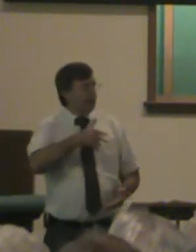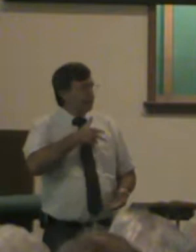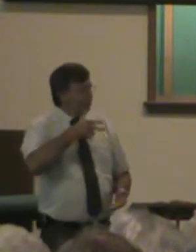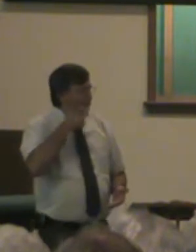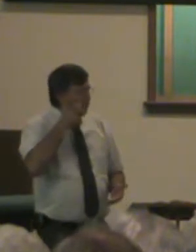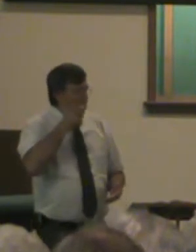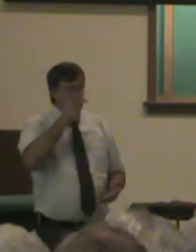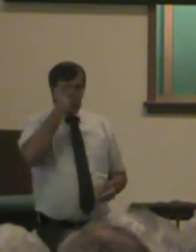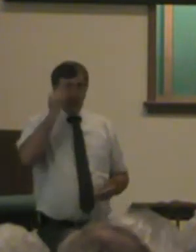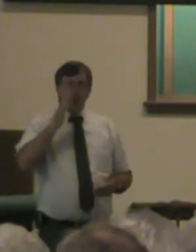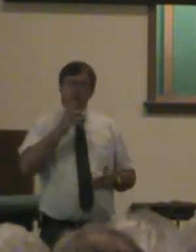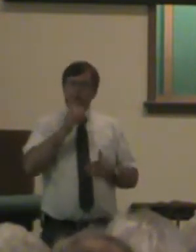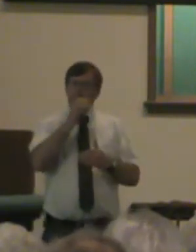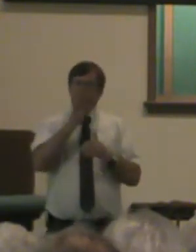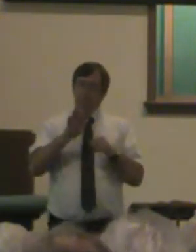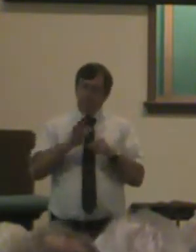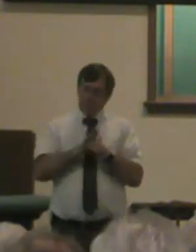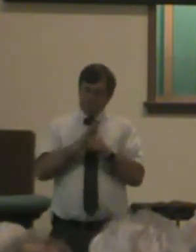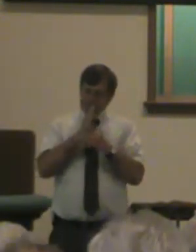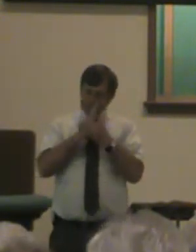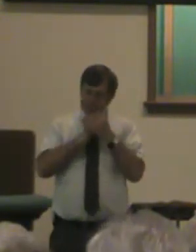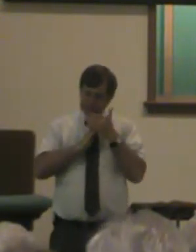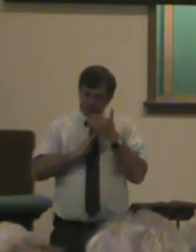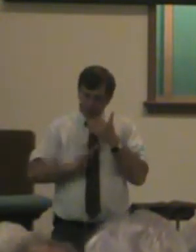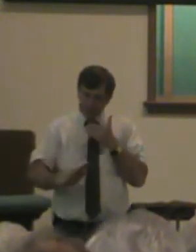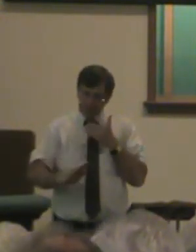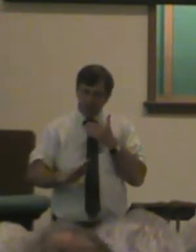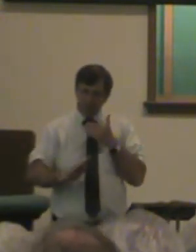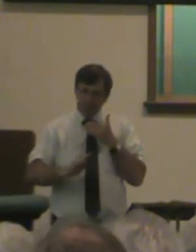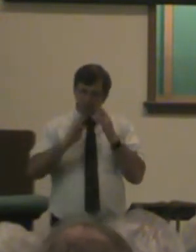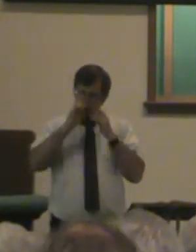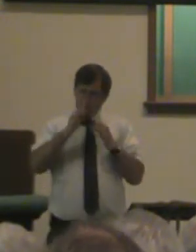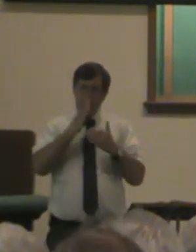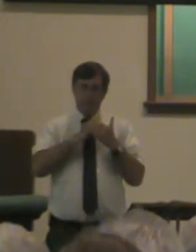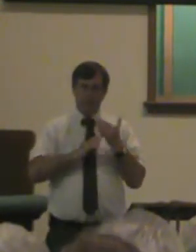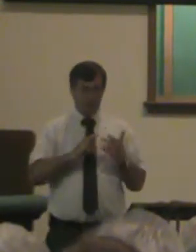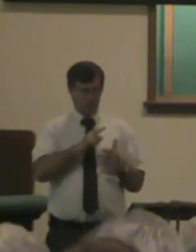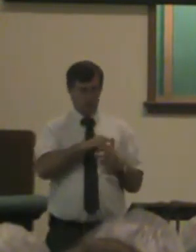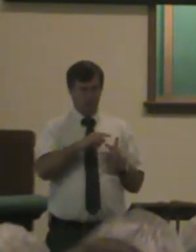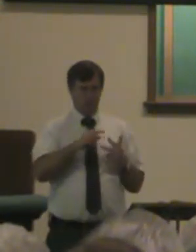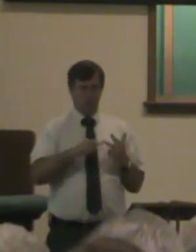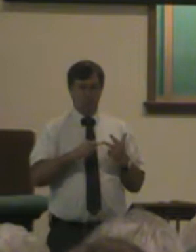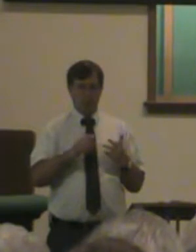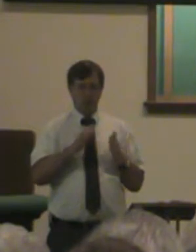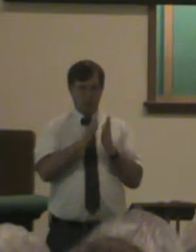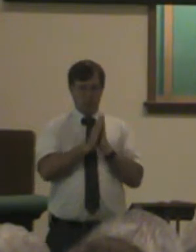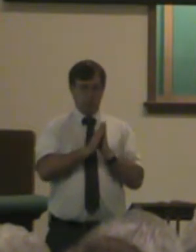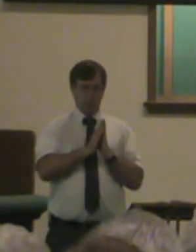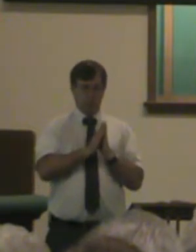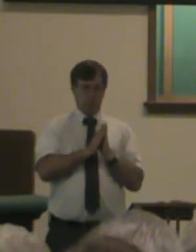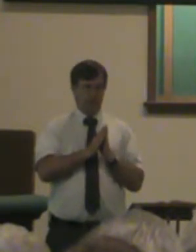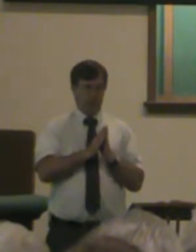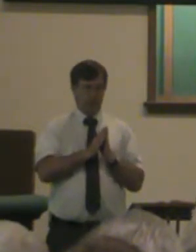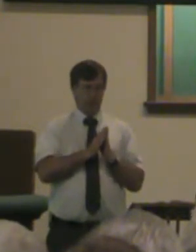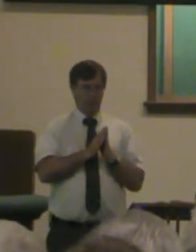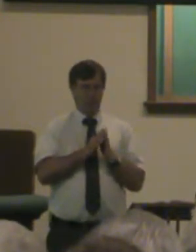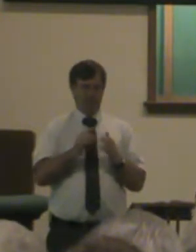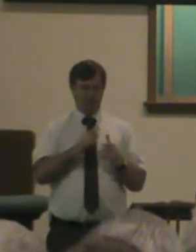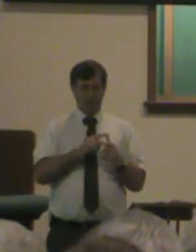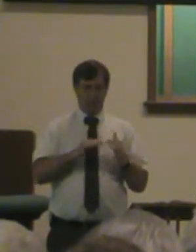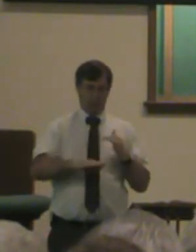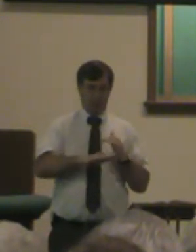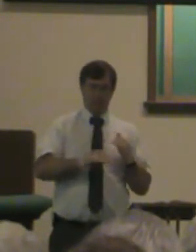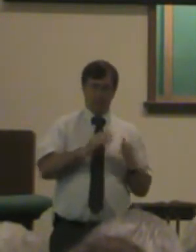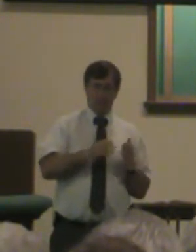submission. That's a rabbinic saying that says there are three kinds of prayers, each one more lofty than the last one. There's